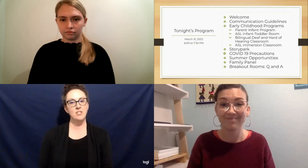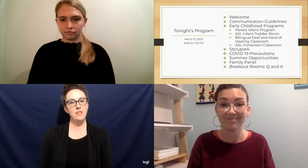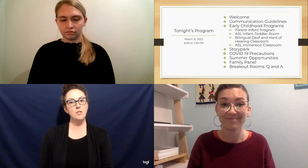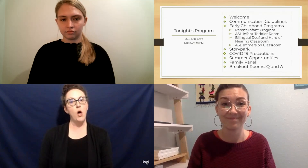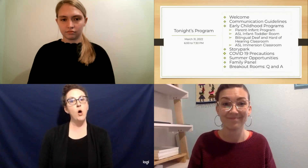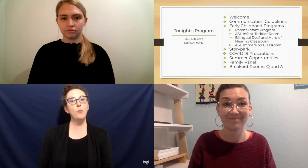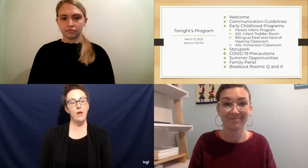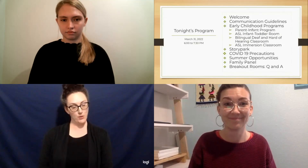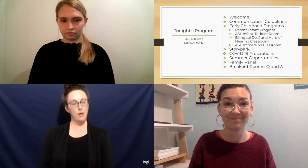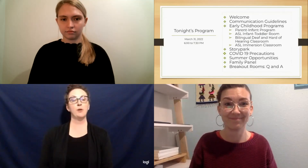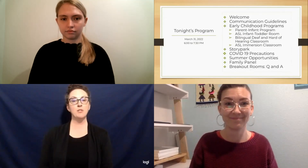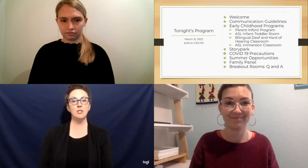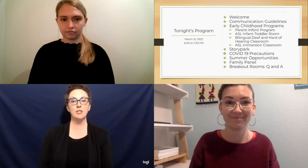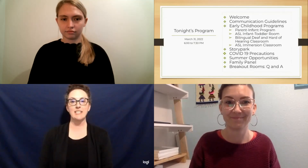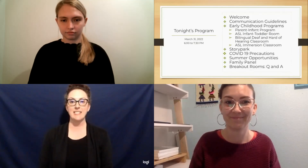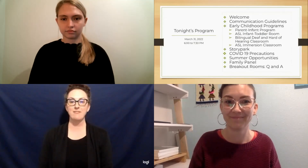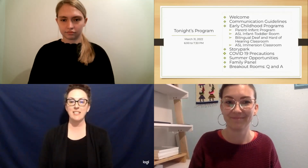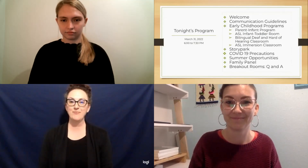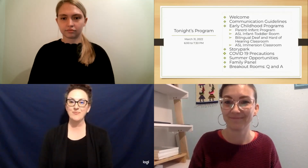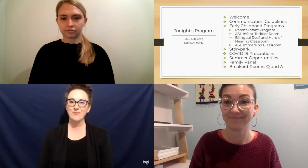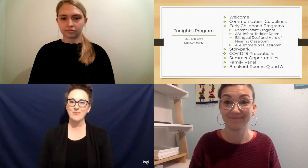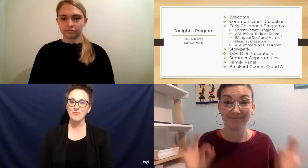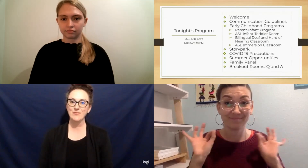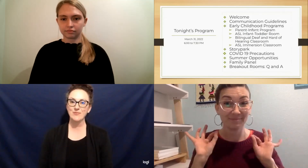And so that's what our program's going to look like this evening.